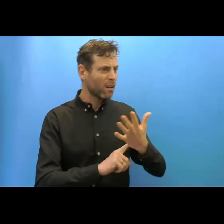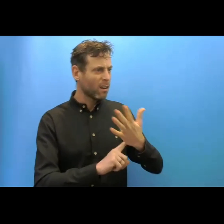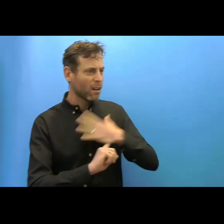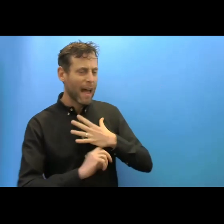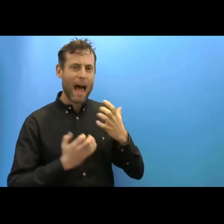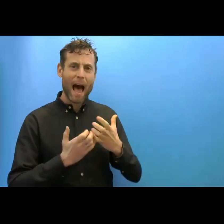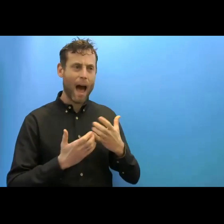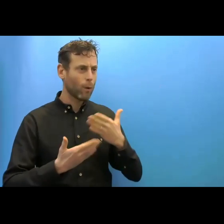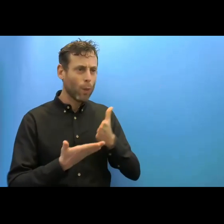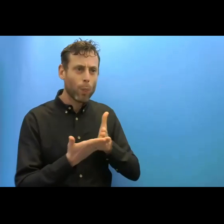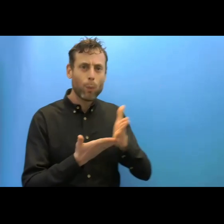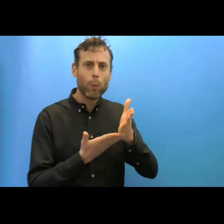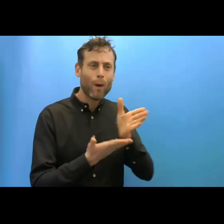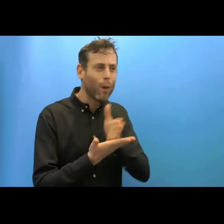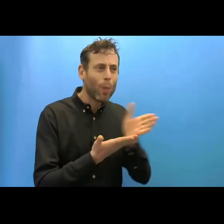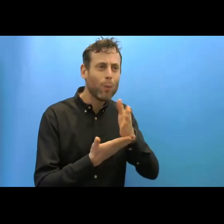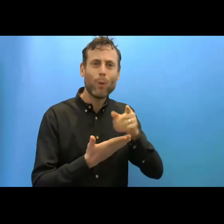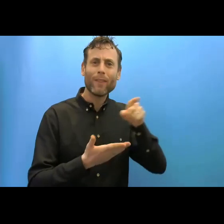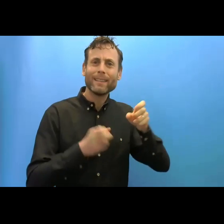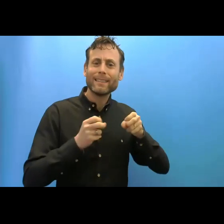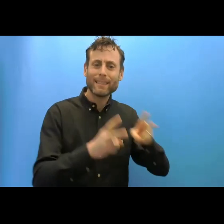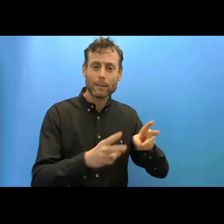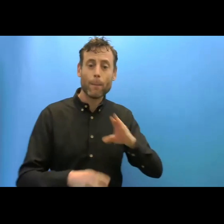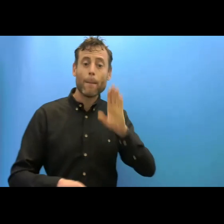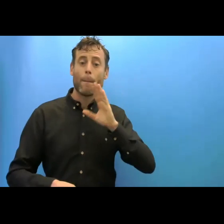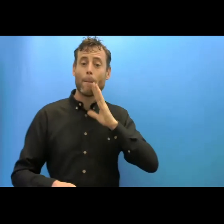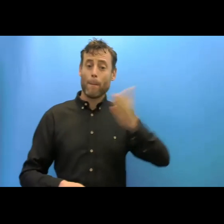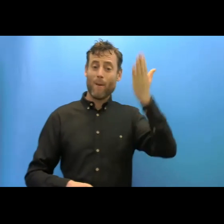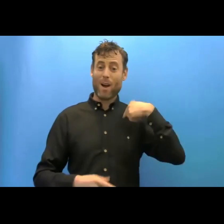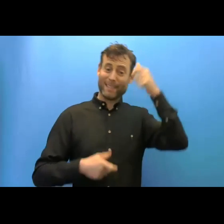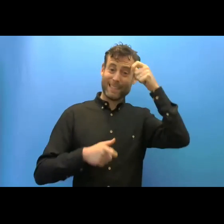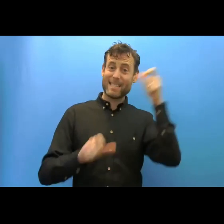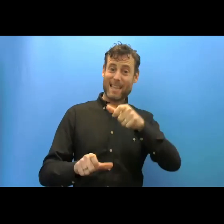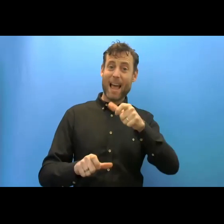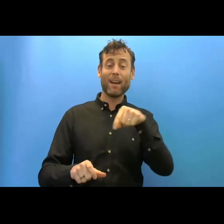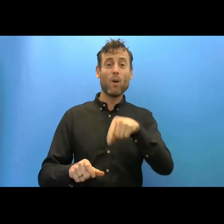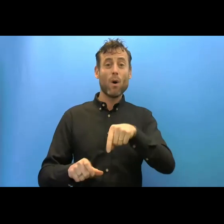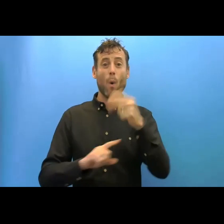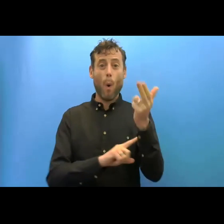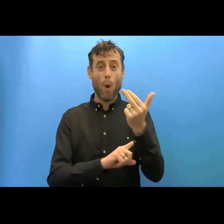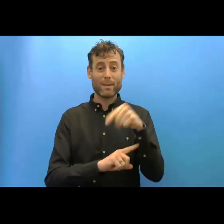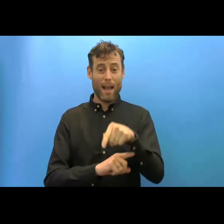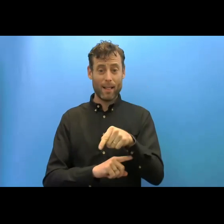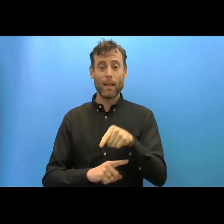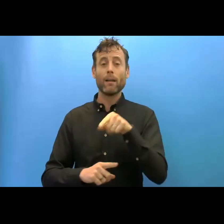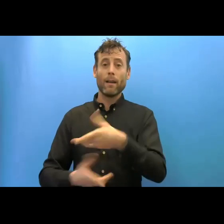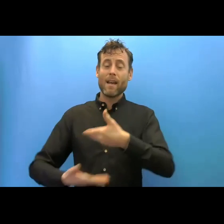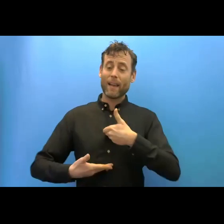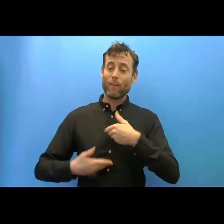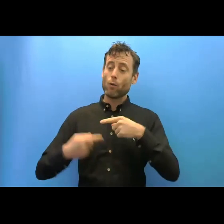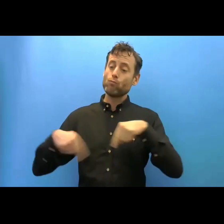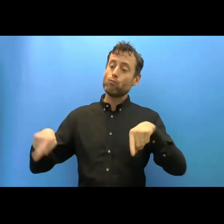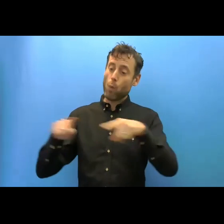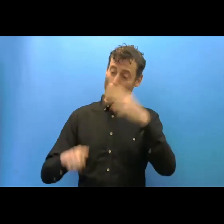in a well-known chain hotel, which offered me various rooms that were labelled accessible,